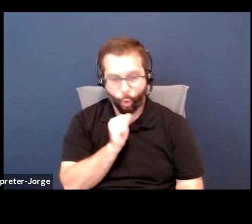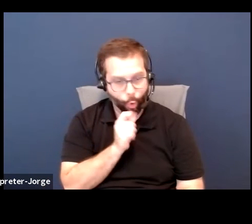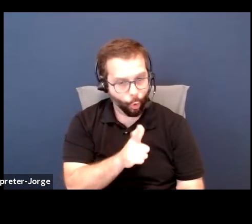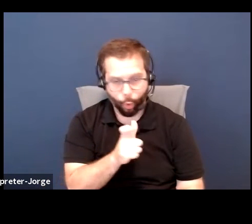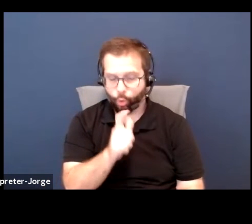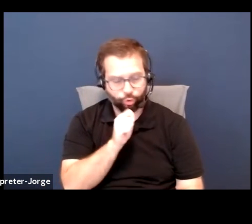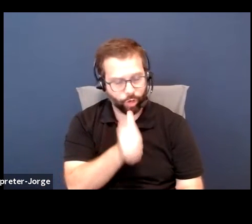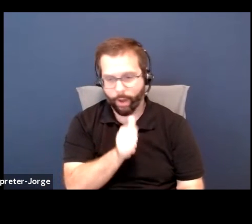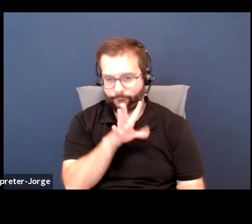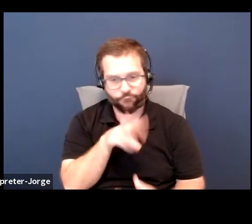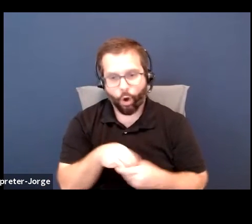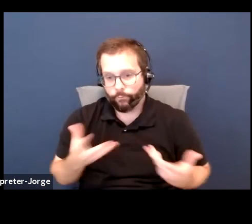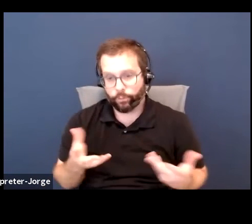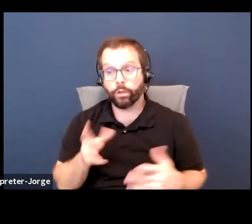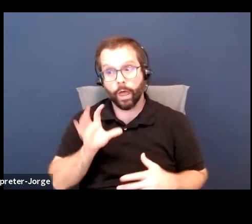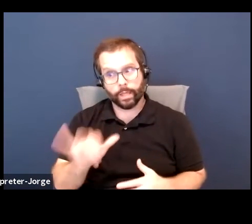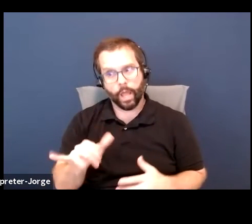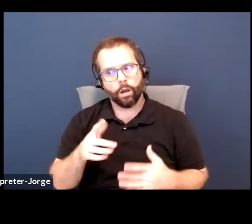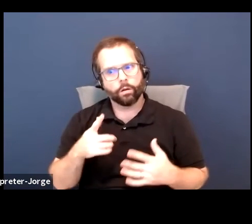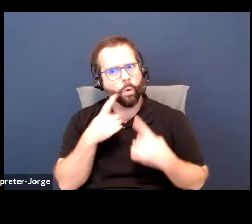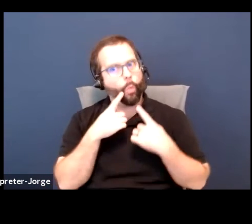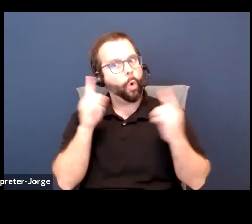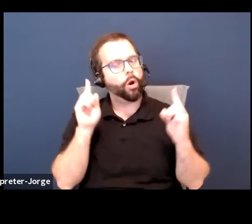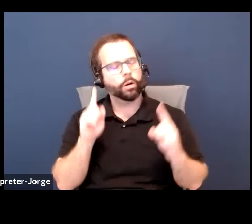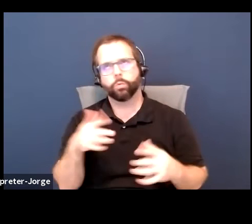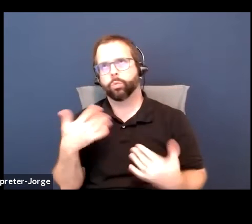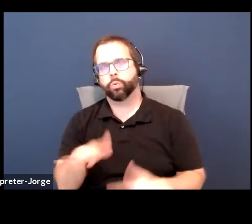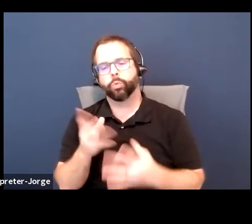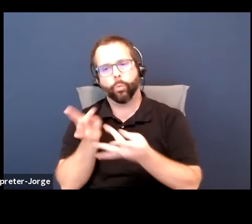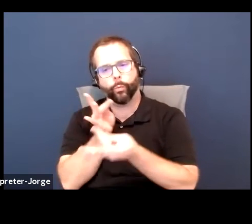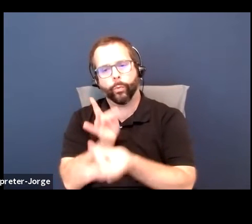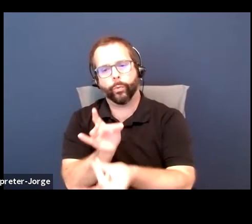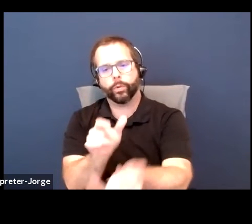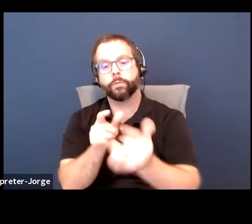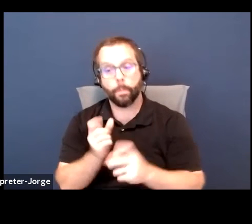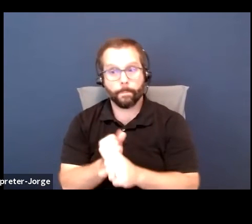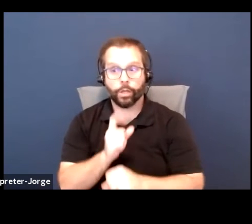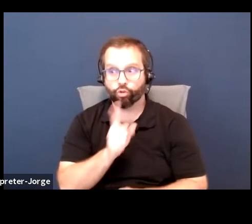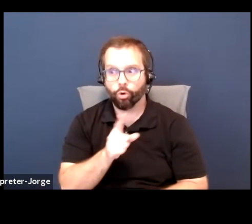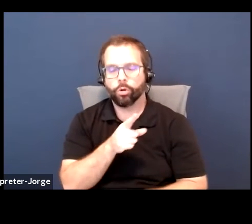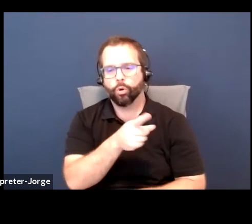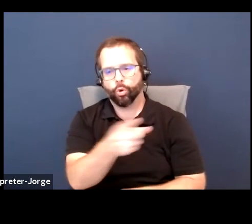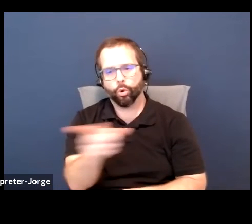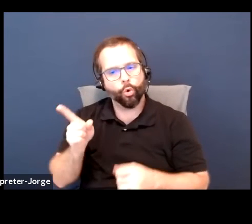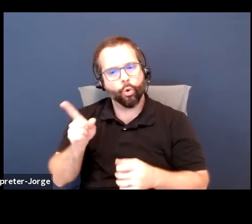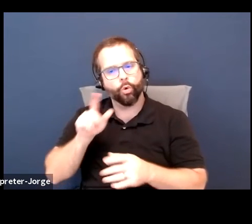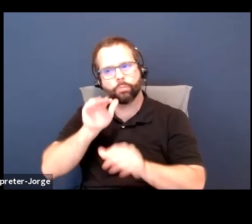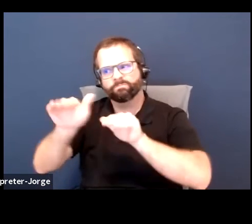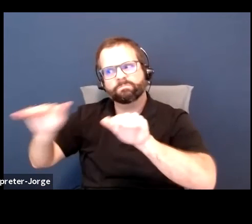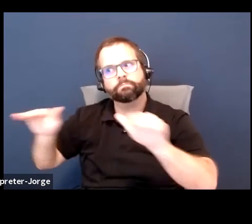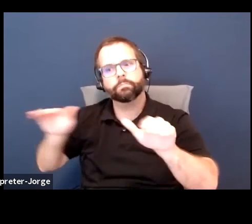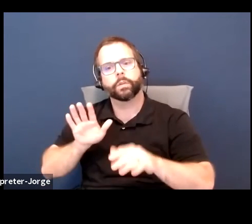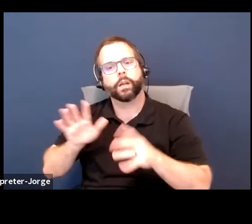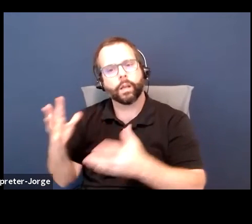So I encourage you, if you haven't done that, to make sure that you're involving your community with what this could look like,